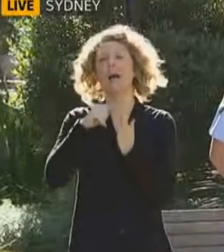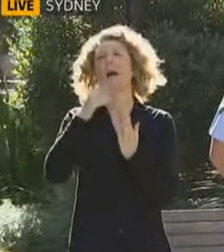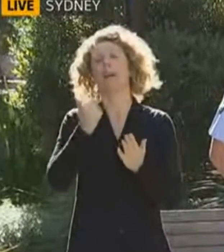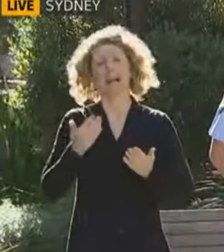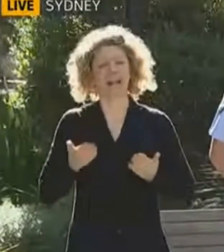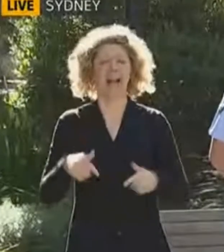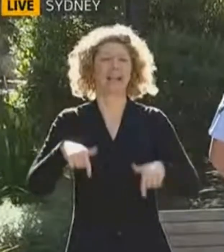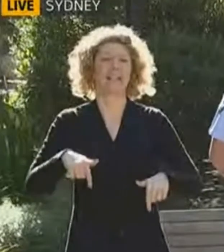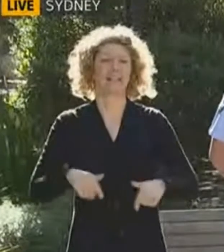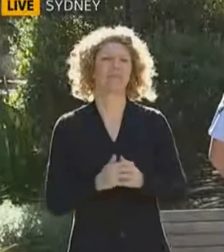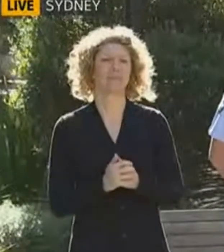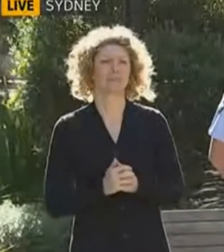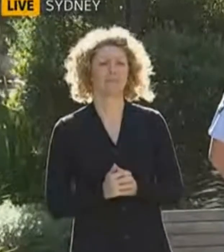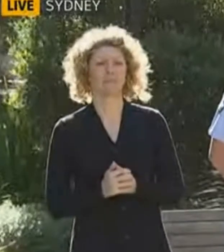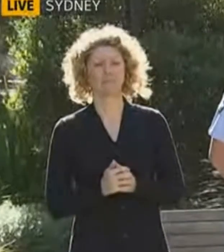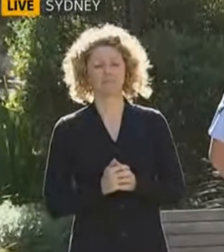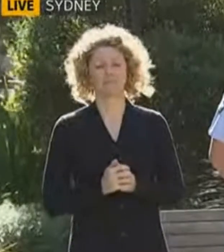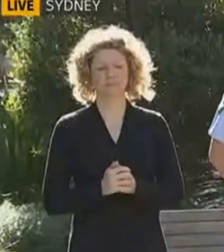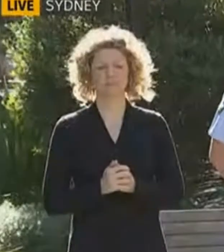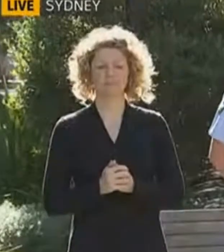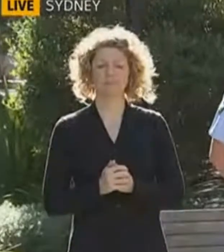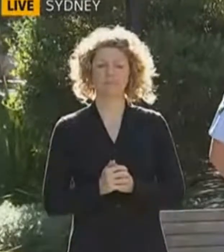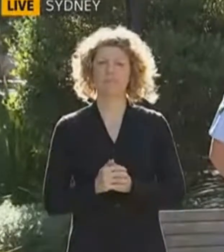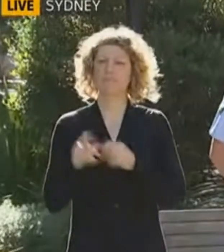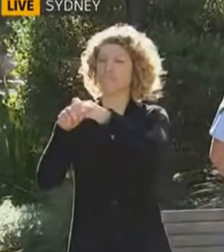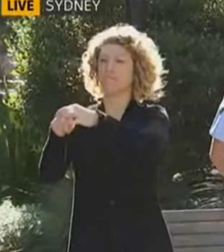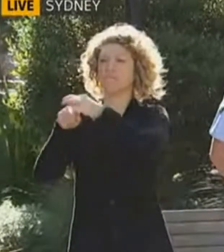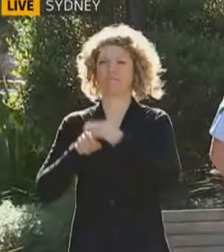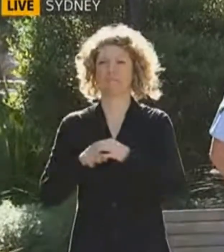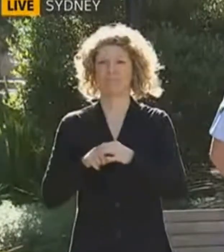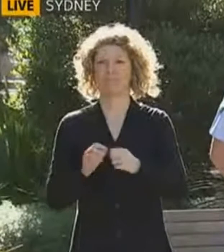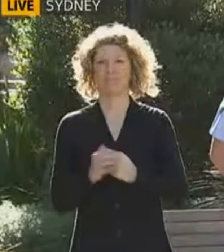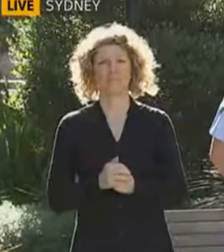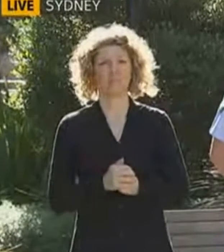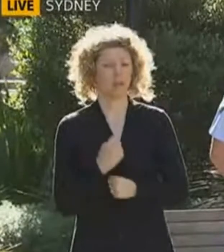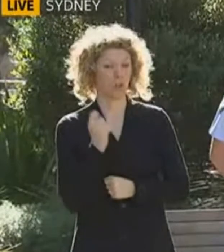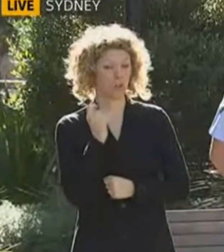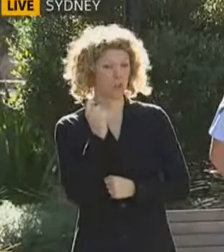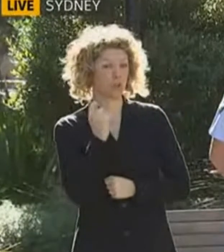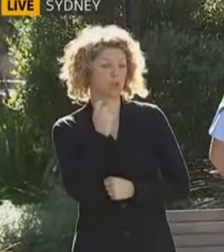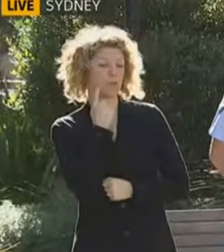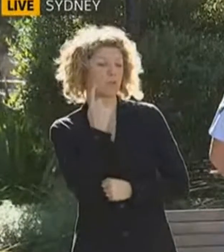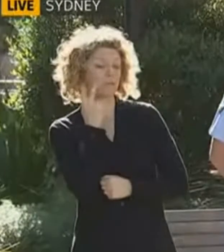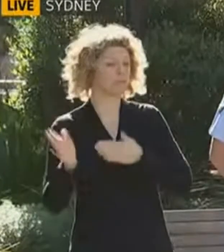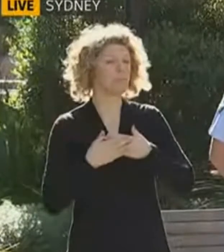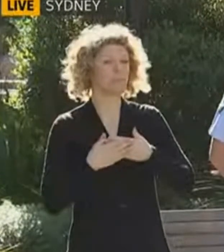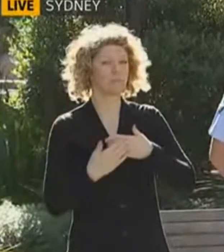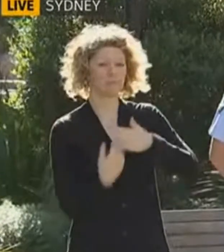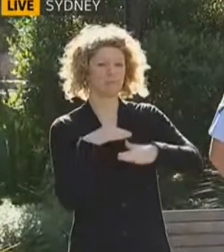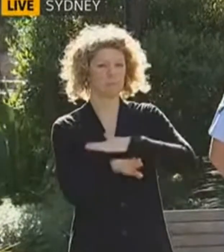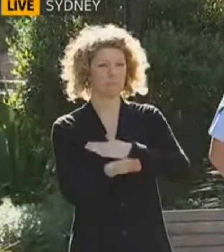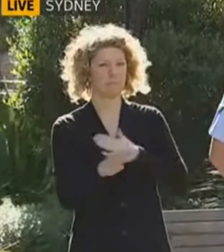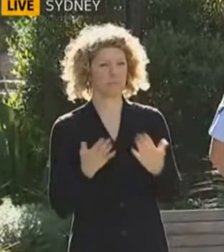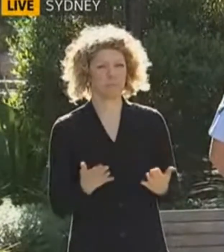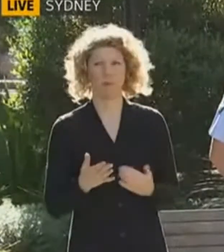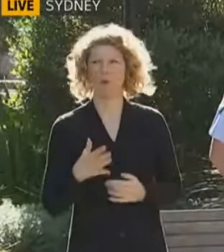Wales. Premier, if it's necessary to... I'll go there first and then I'll come to you. Premier, if it's necessary to do this in 36 hours' time, why do you not believe it's necessary